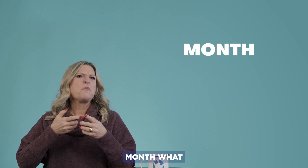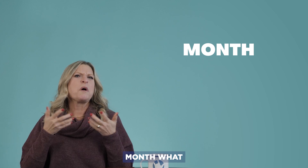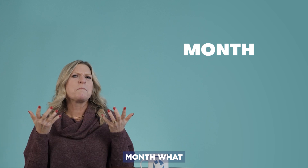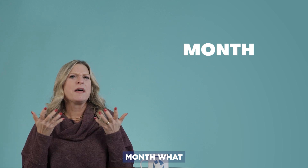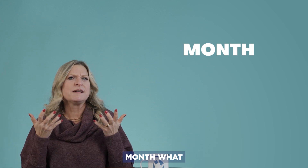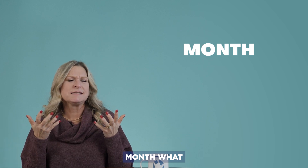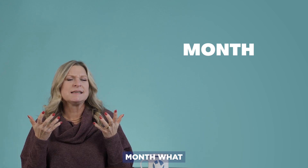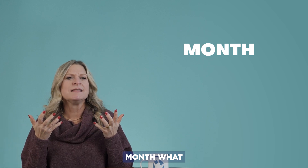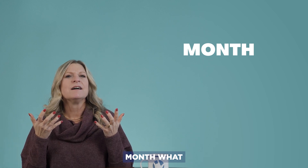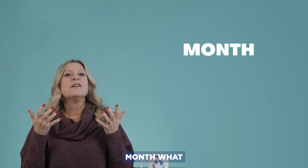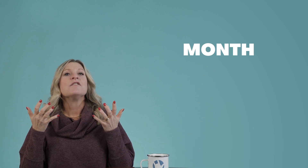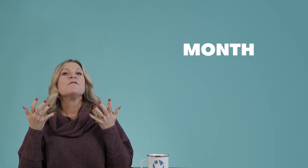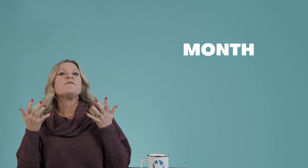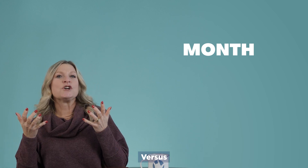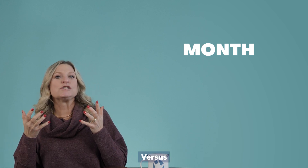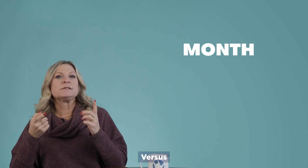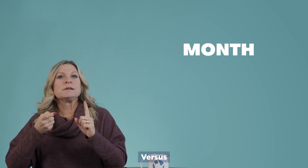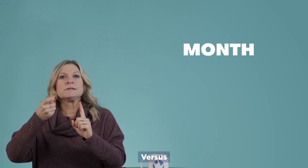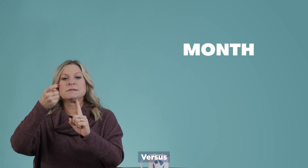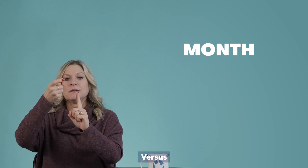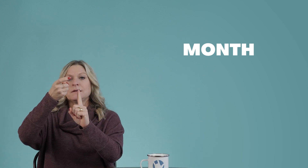For medicine versus